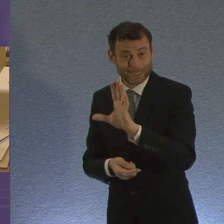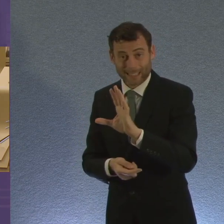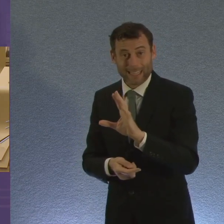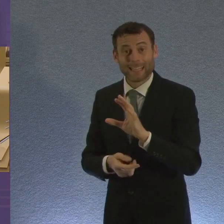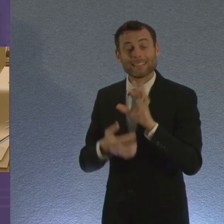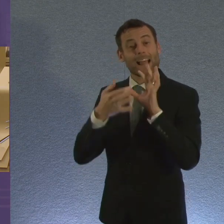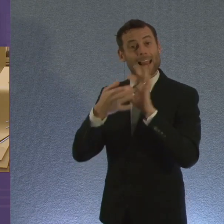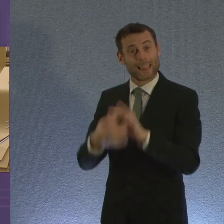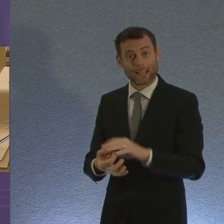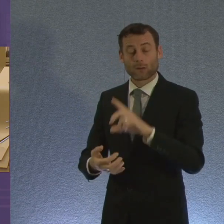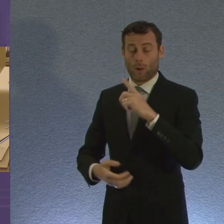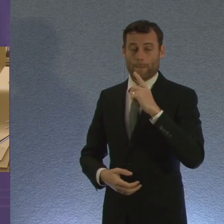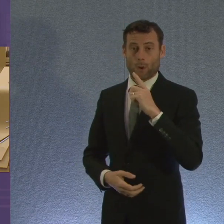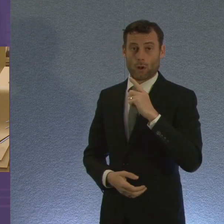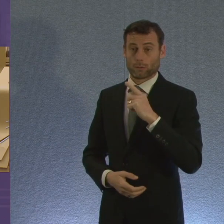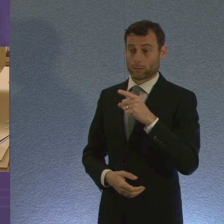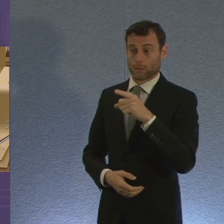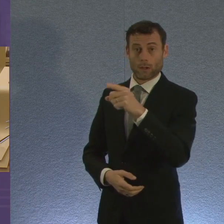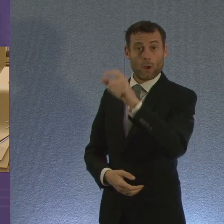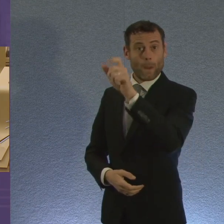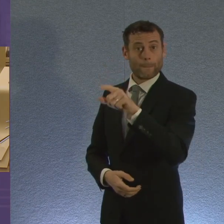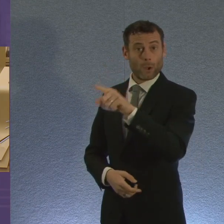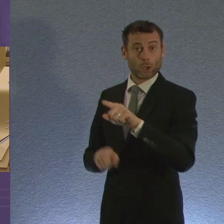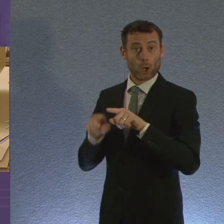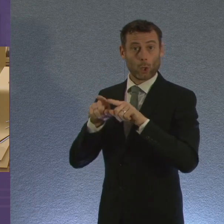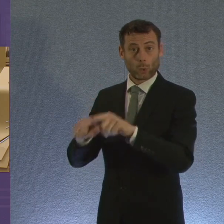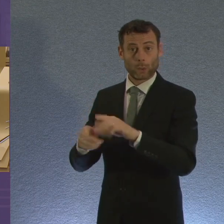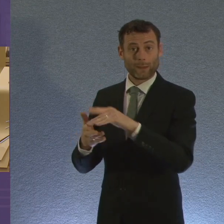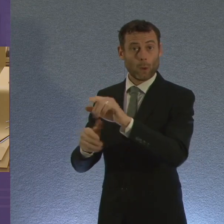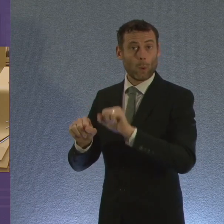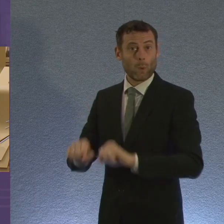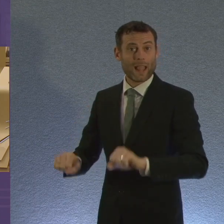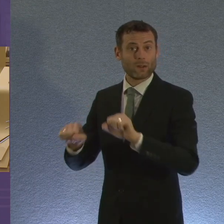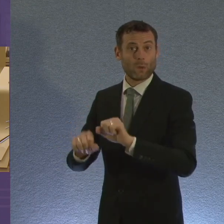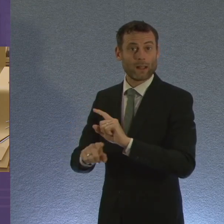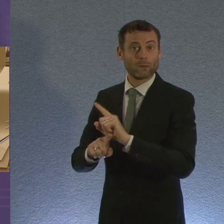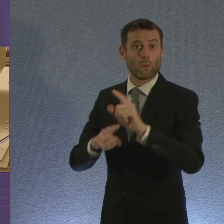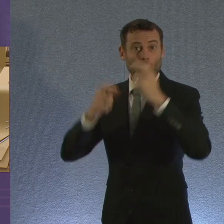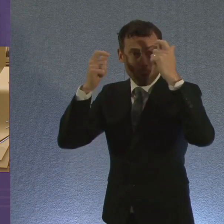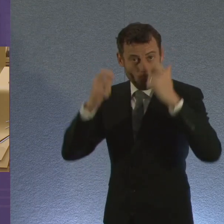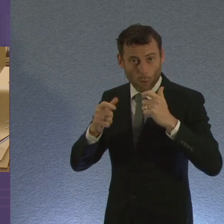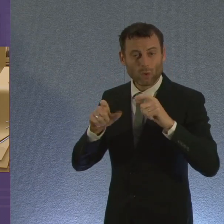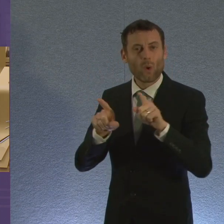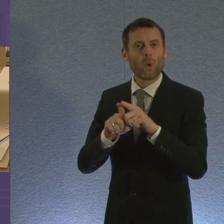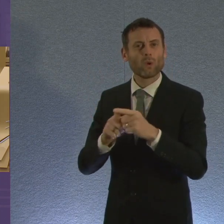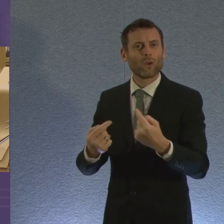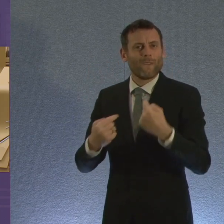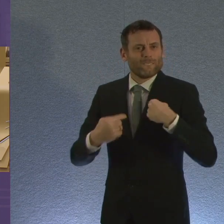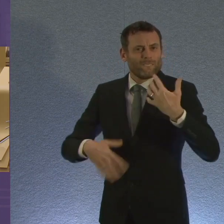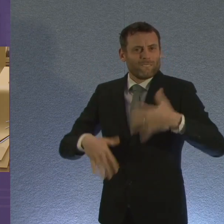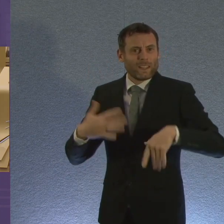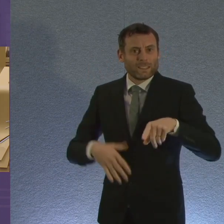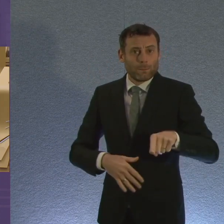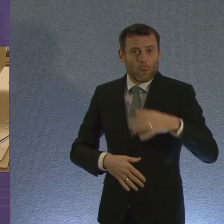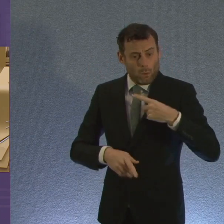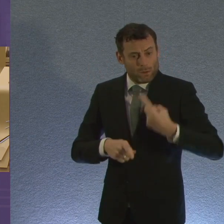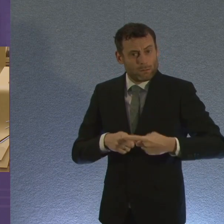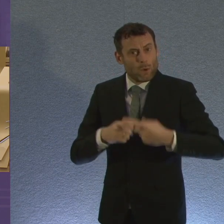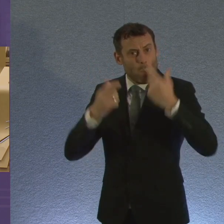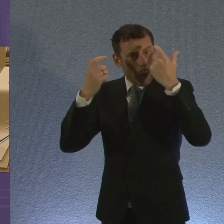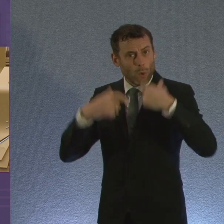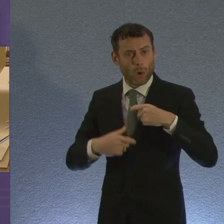most importantly, on the victims, who have a matter of great difficulty hanging over their head for a long period of time. And that is a point that